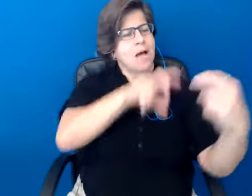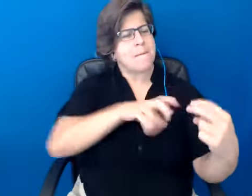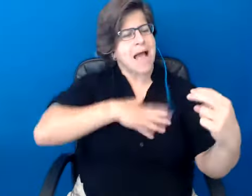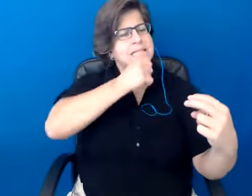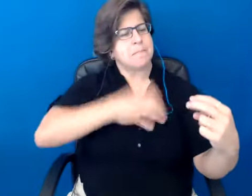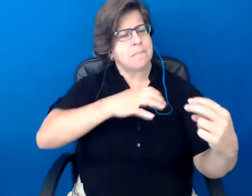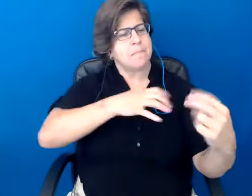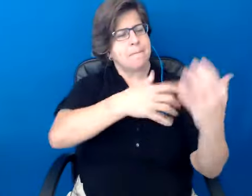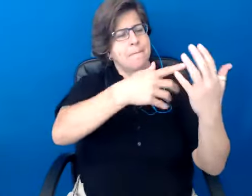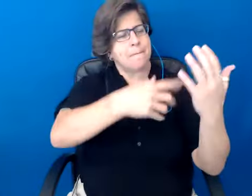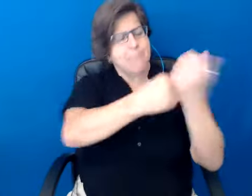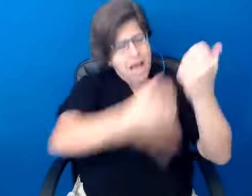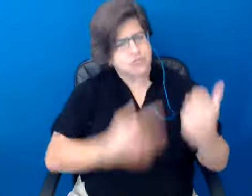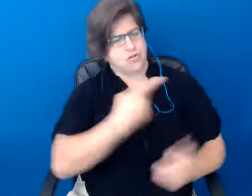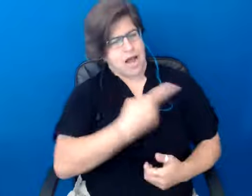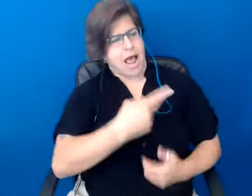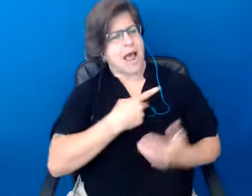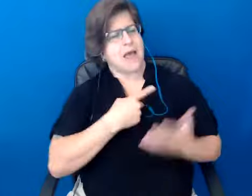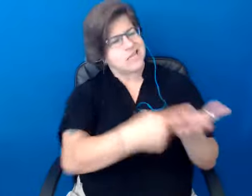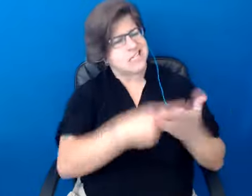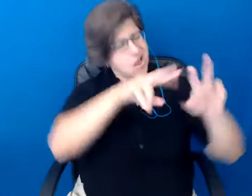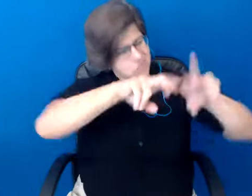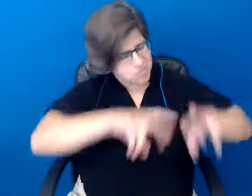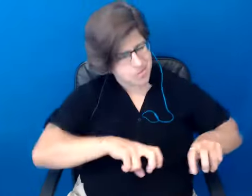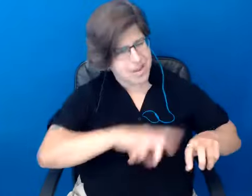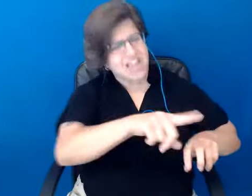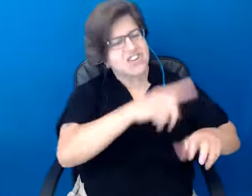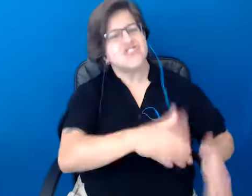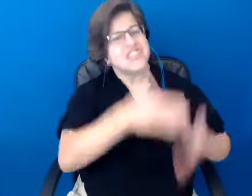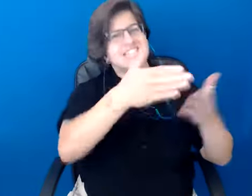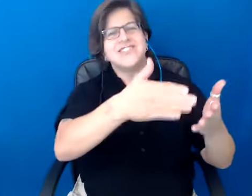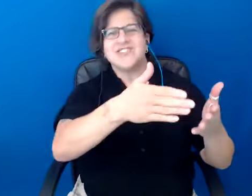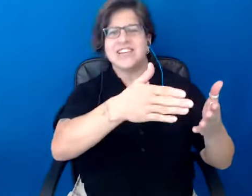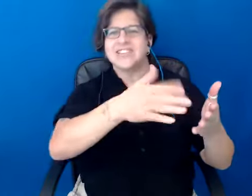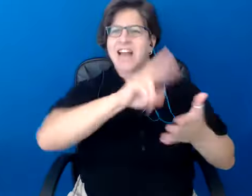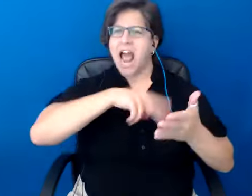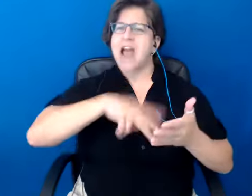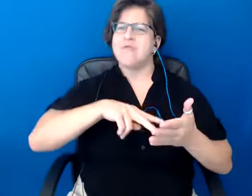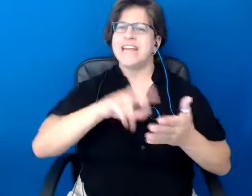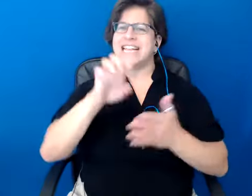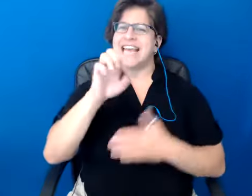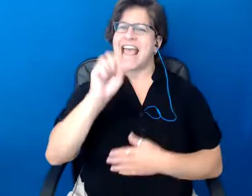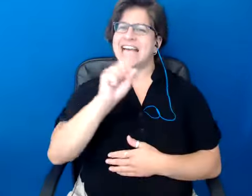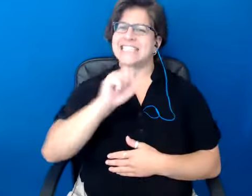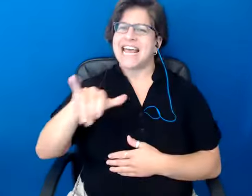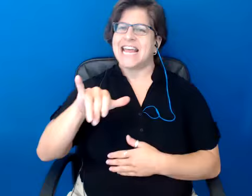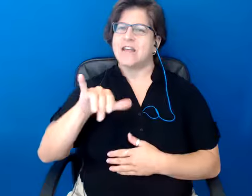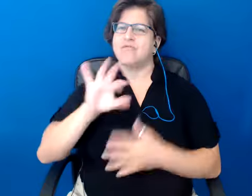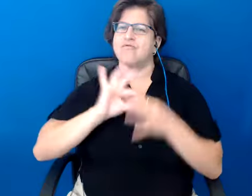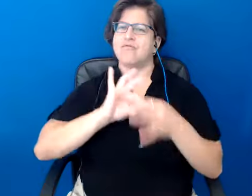be? But when unpacking that with my sponsor, she helped me understand that she actually